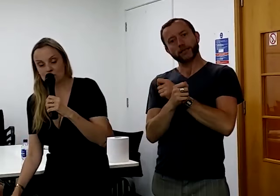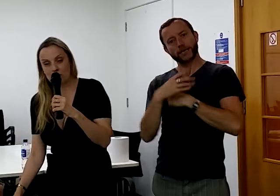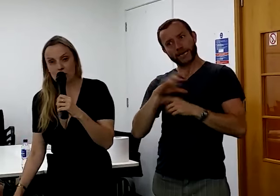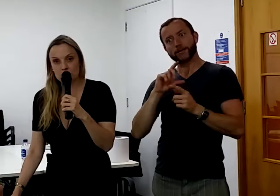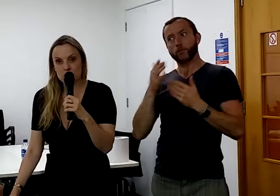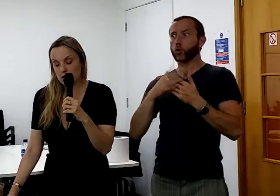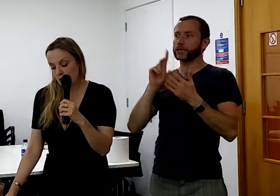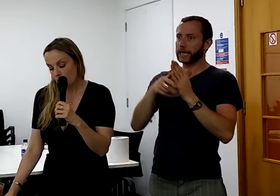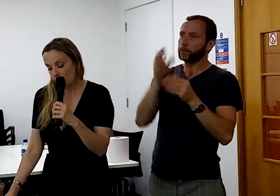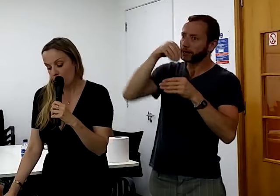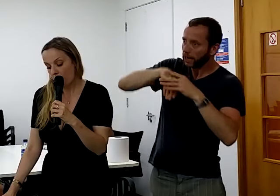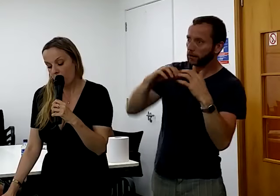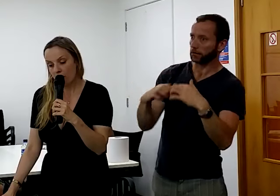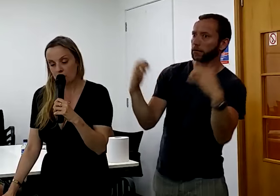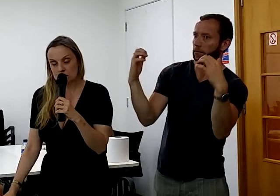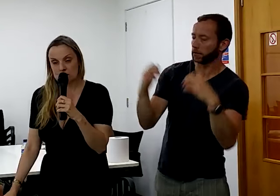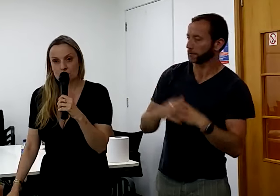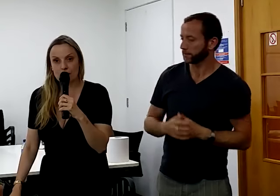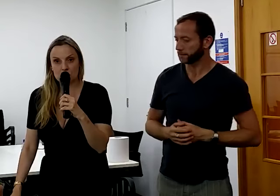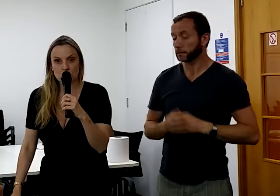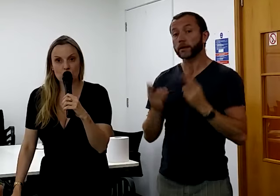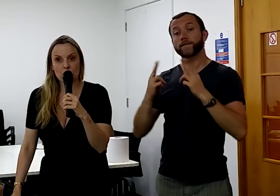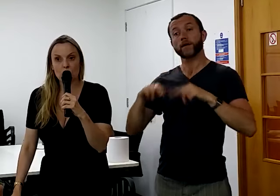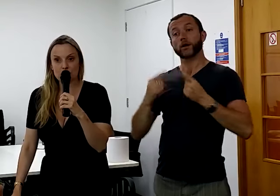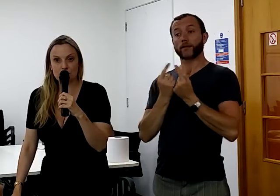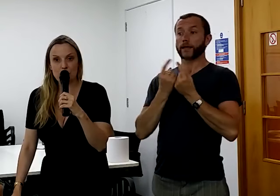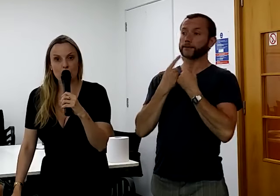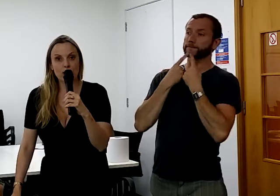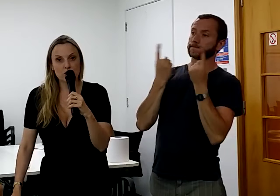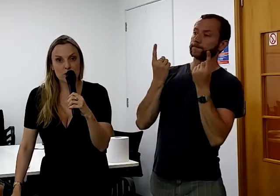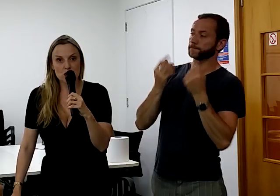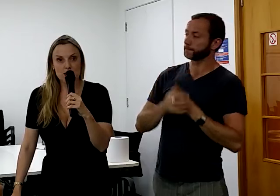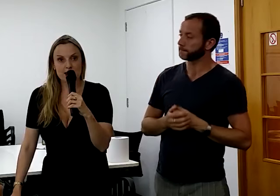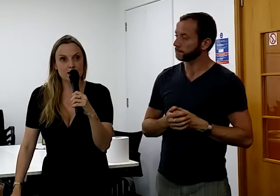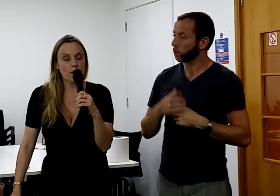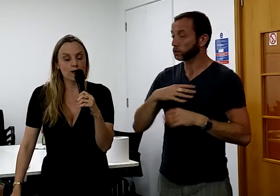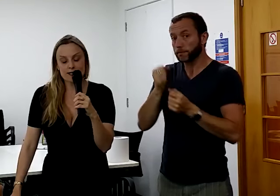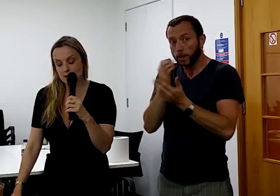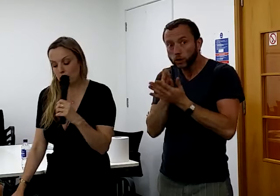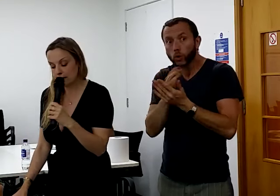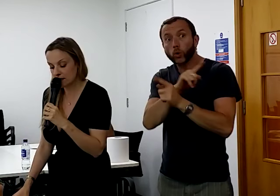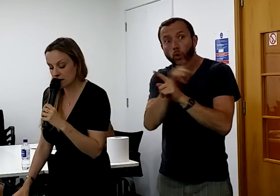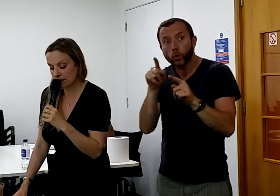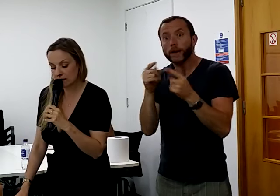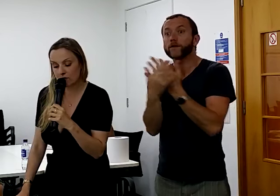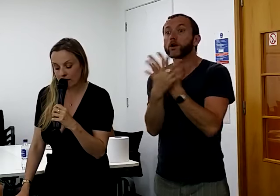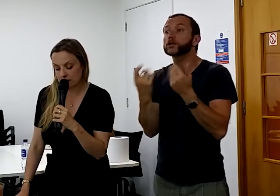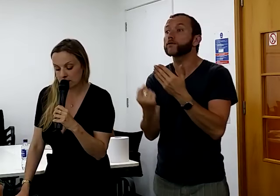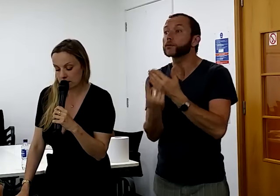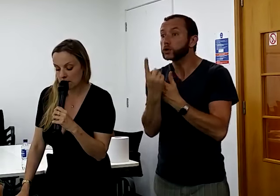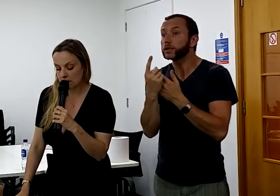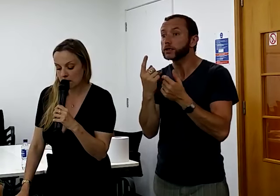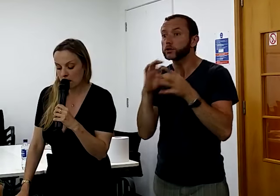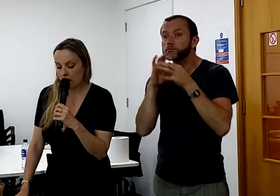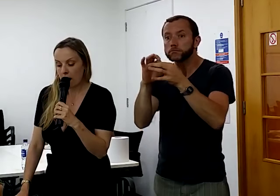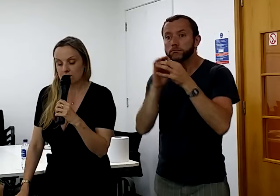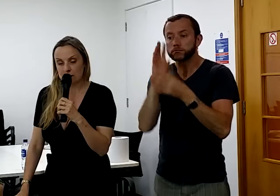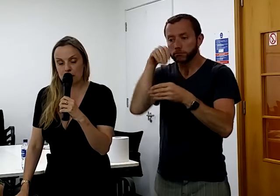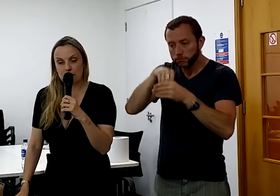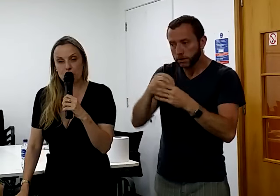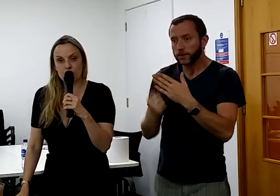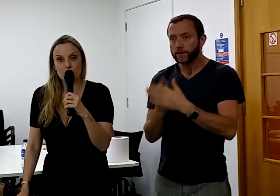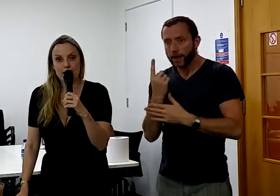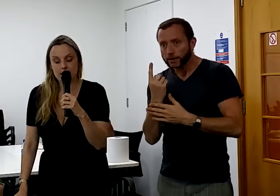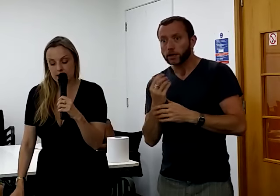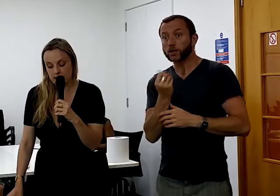On a final note, I wanted to make sure that lots of people had opportunities to participate in tonight's event.